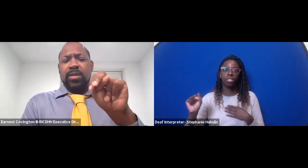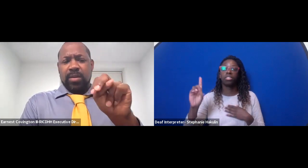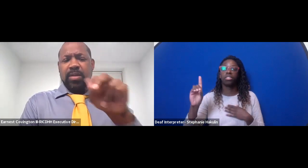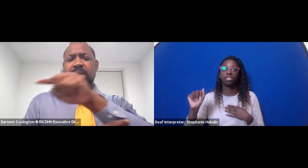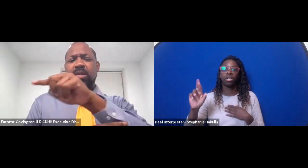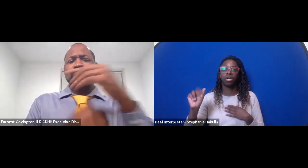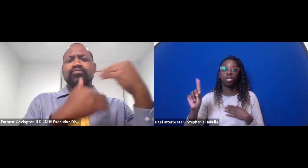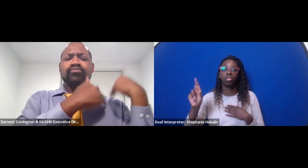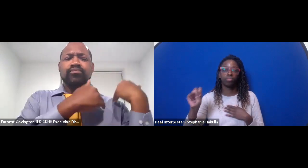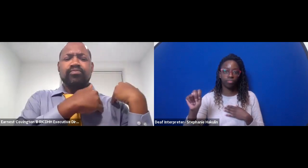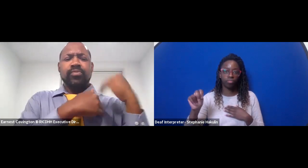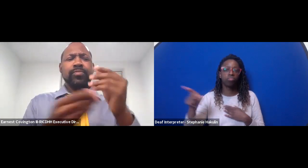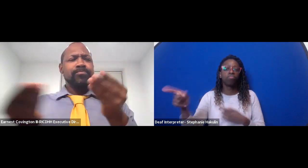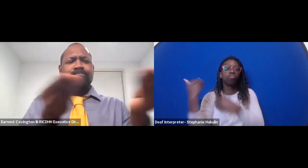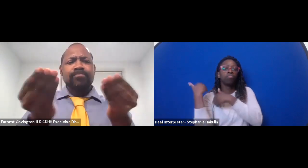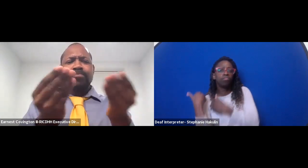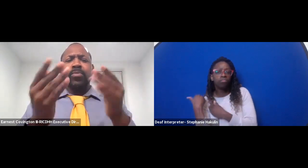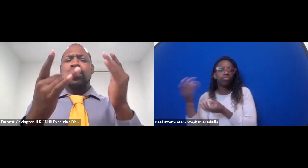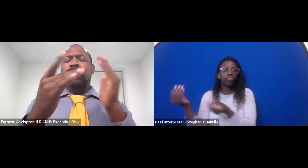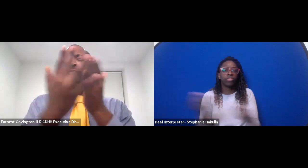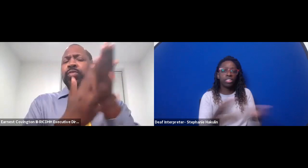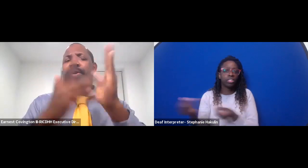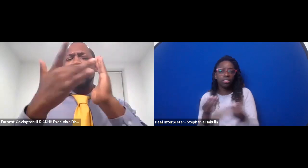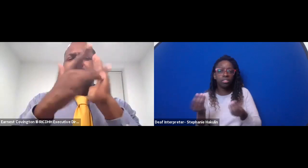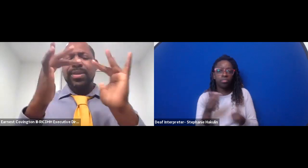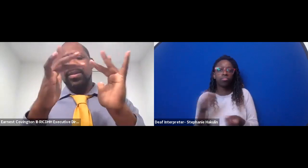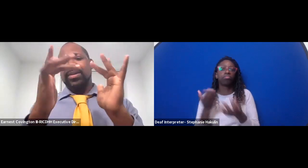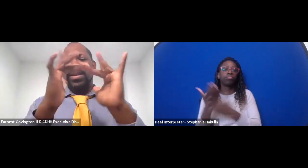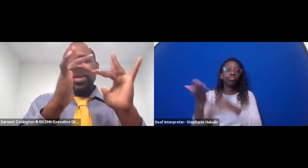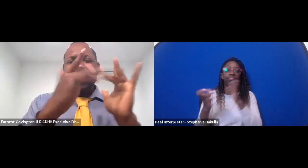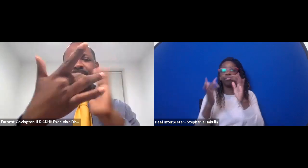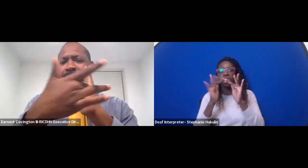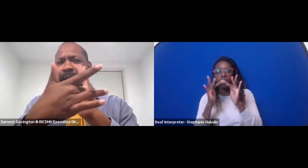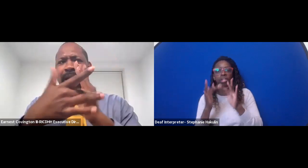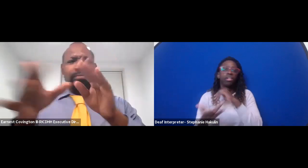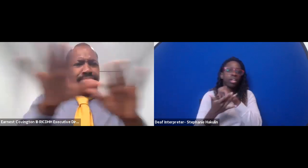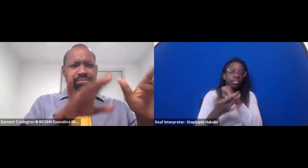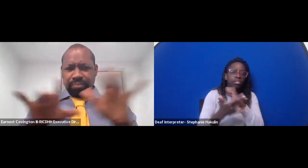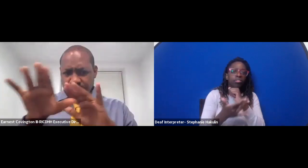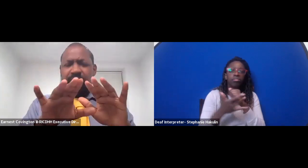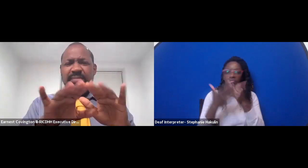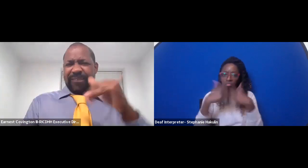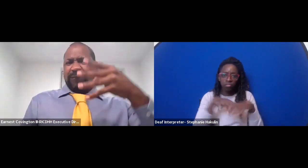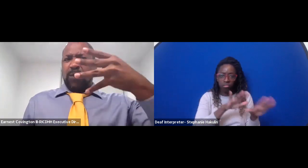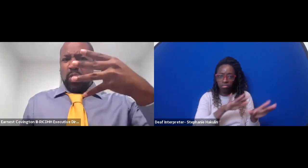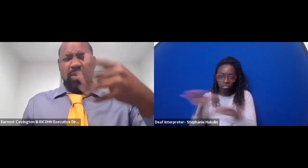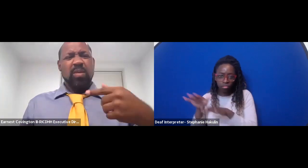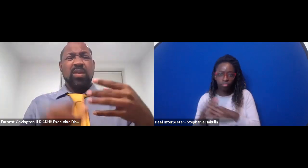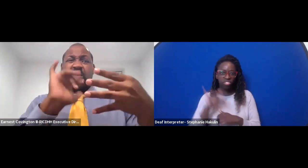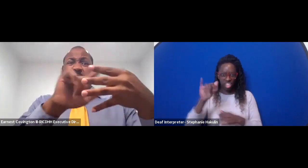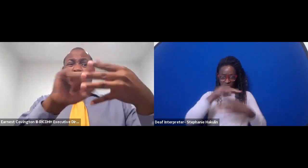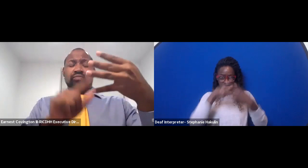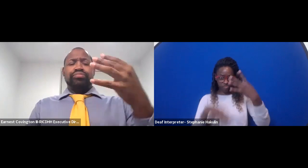Thomas Darden. And he's responsible for tech